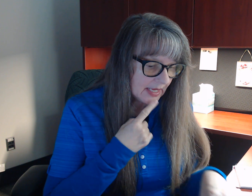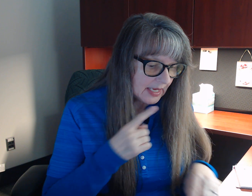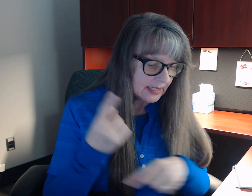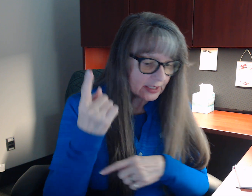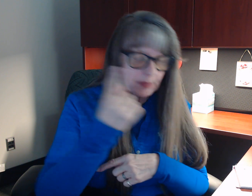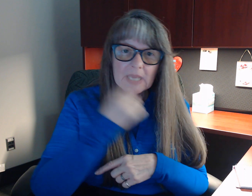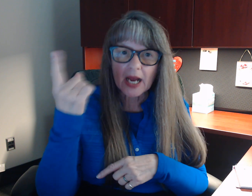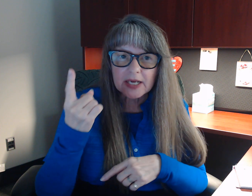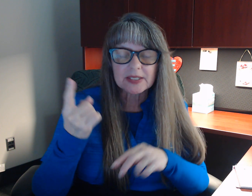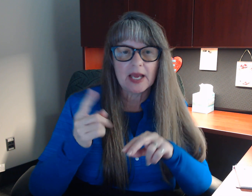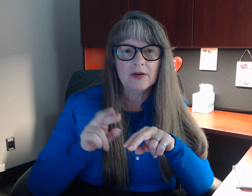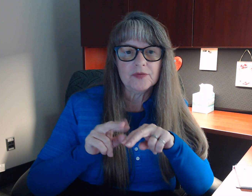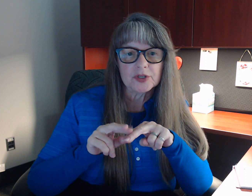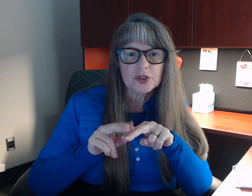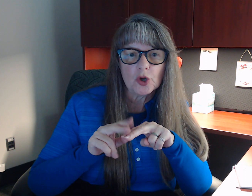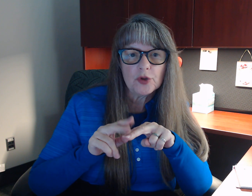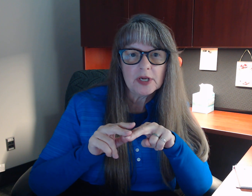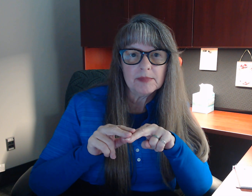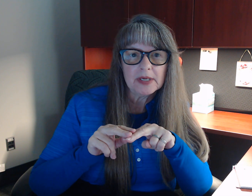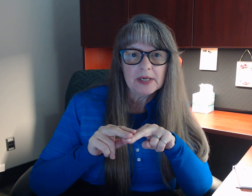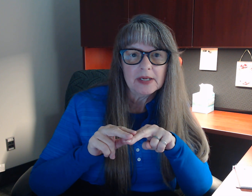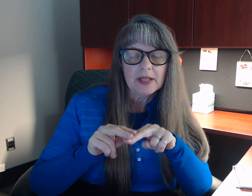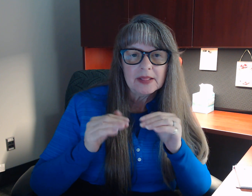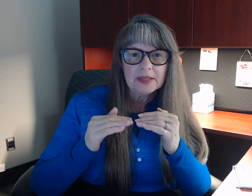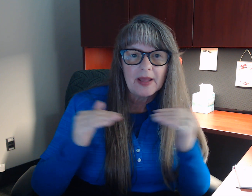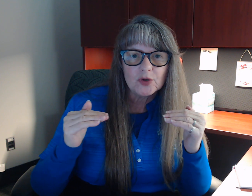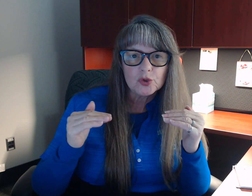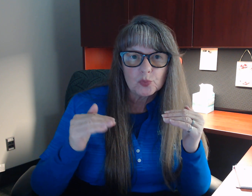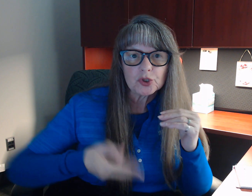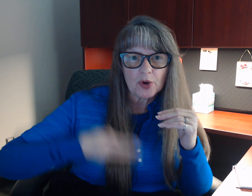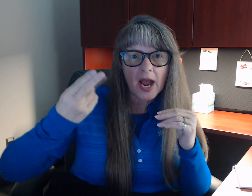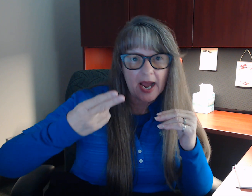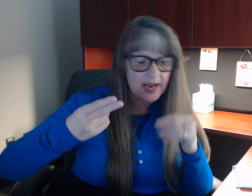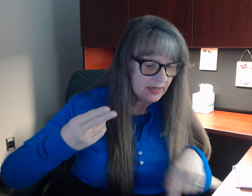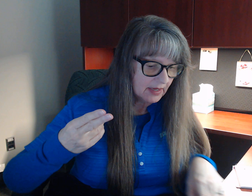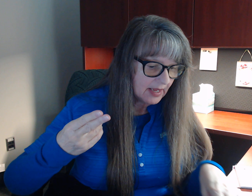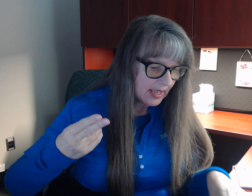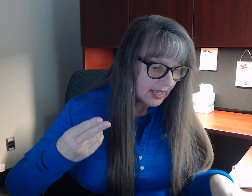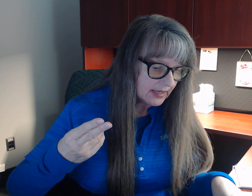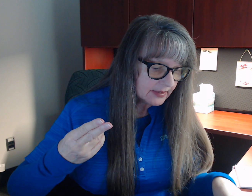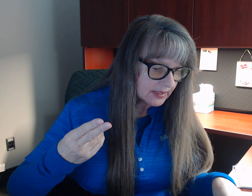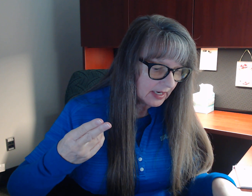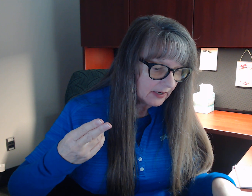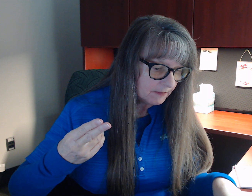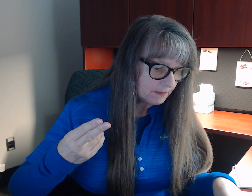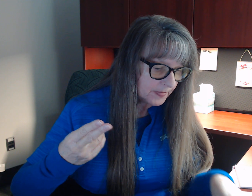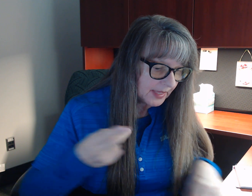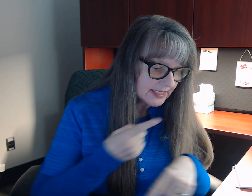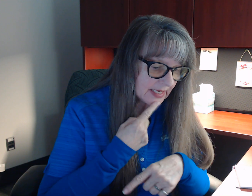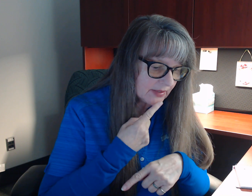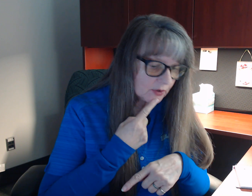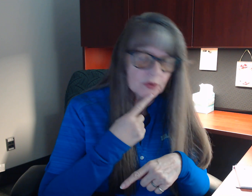it's because of the sodium levels, which are high. And they said that there's